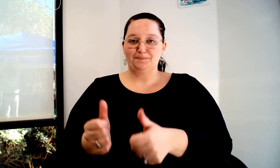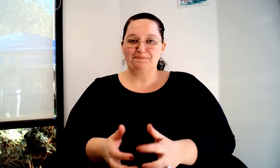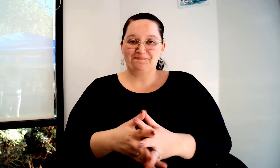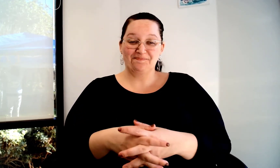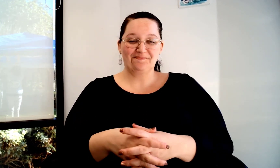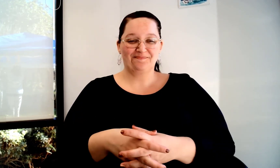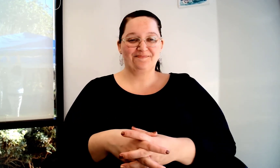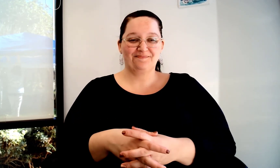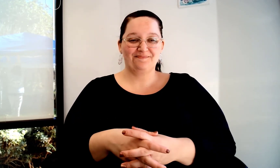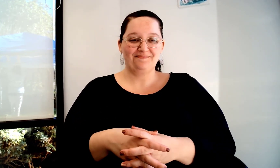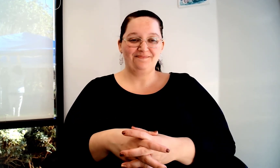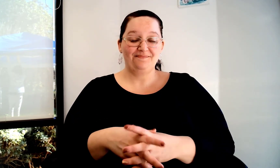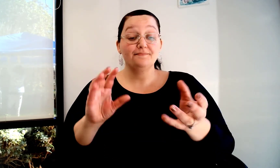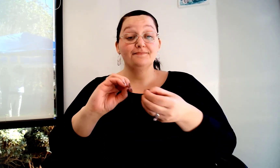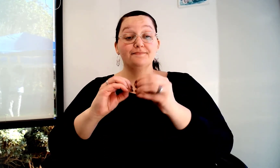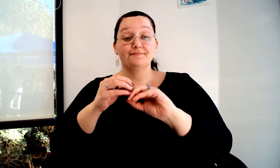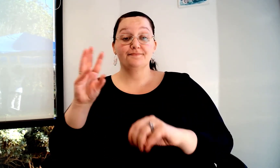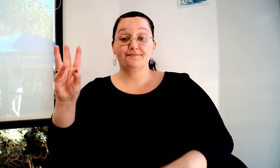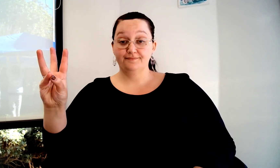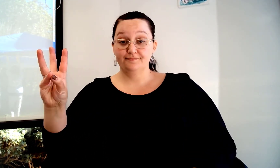Different signs with that I love you hand.